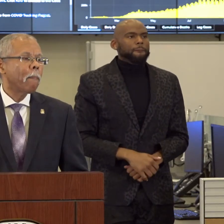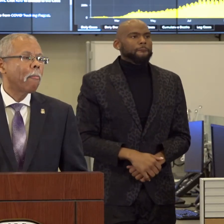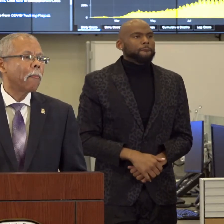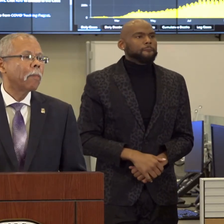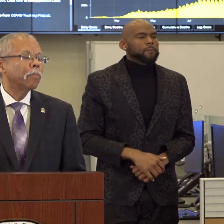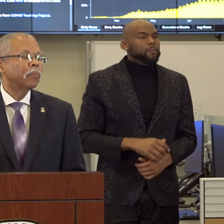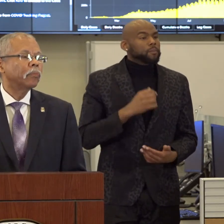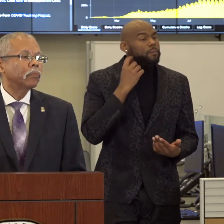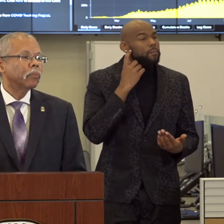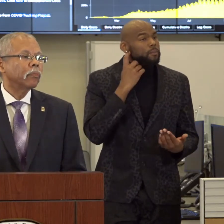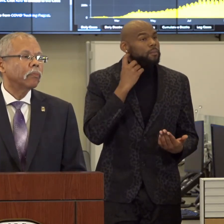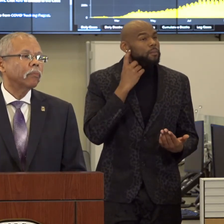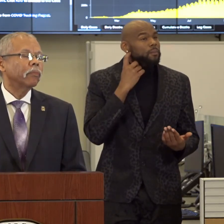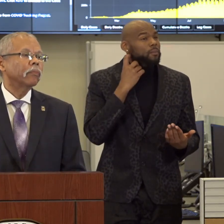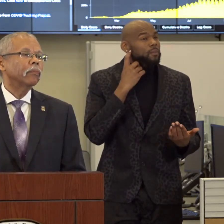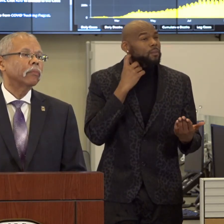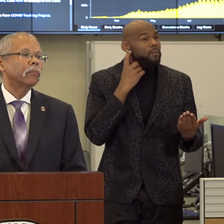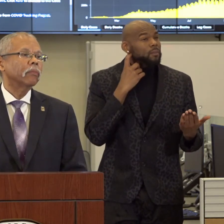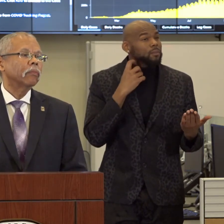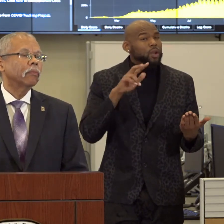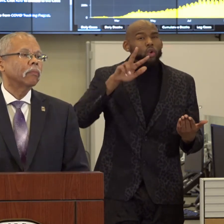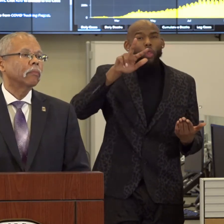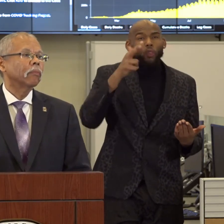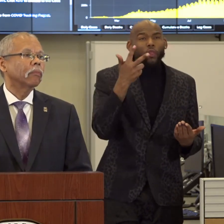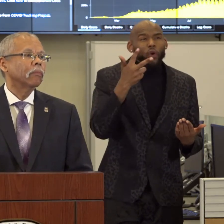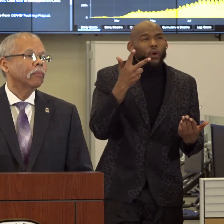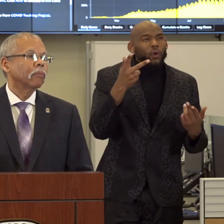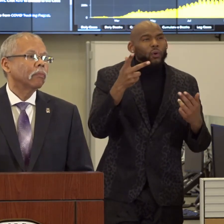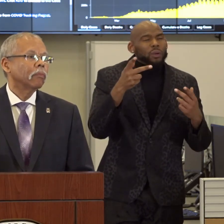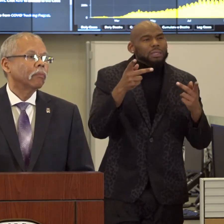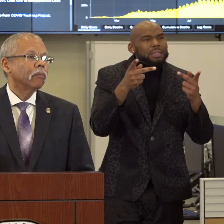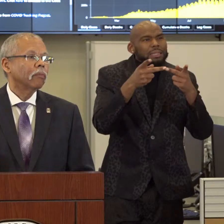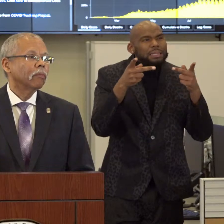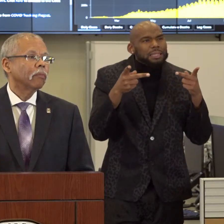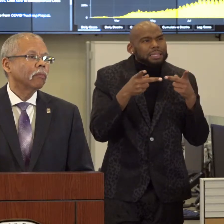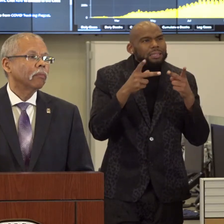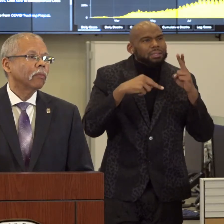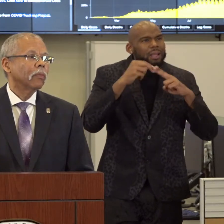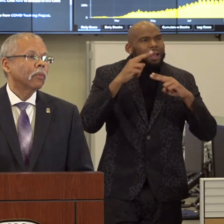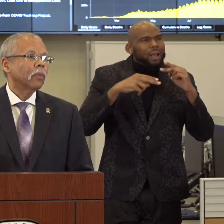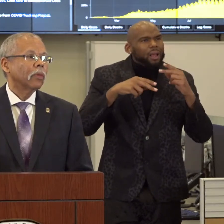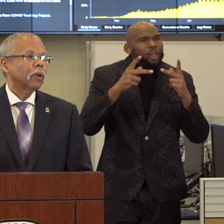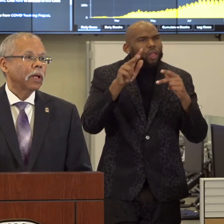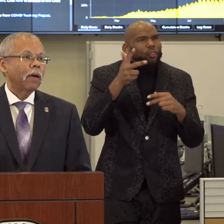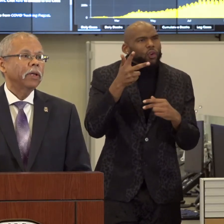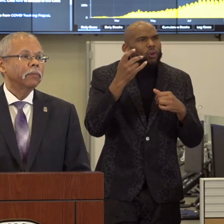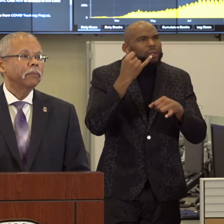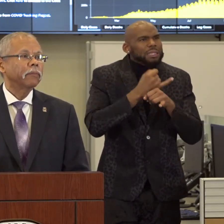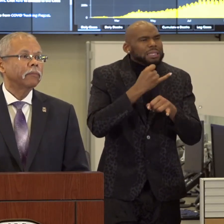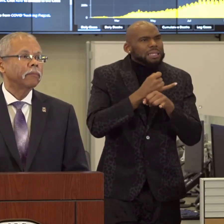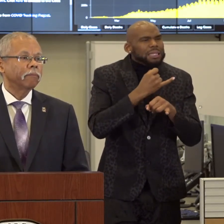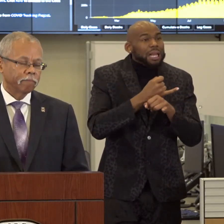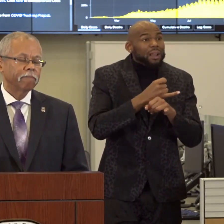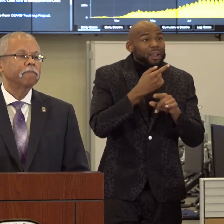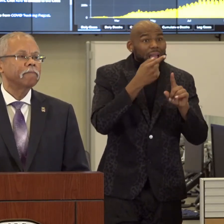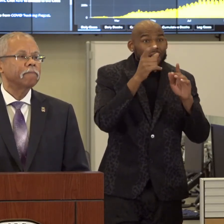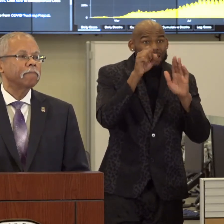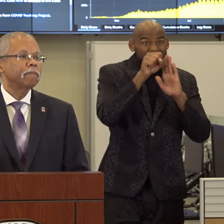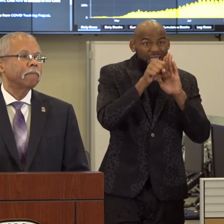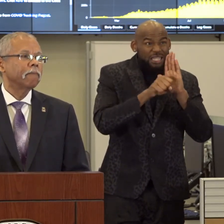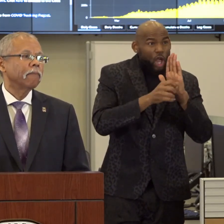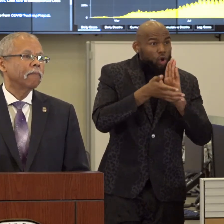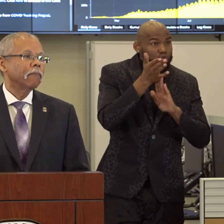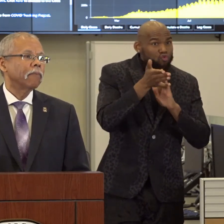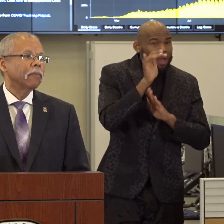Just one question up front. The third site, is that going to be a state-run site, or is that county? County. That is county. Mm-hmm. And